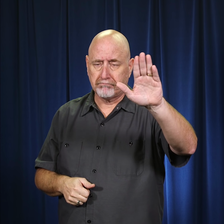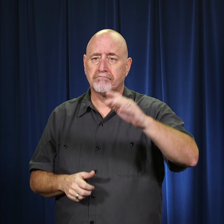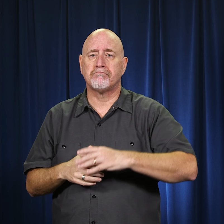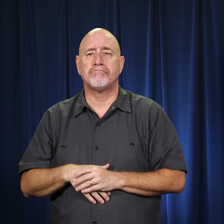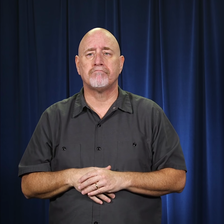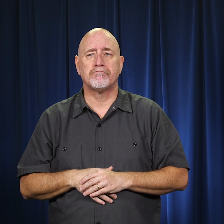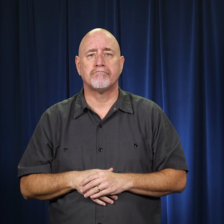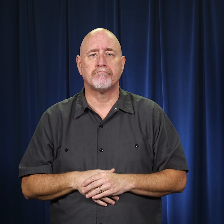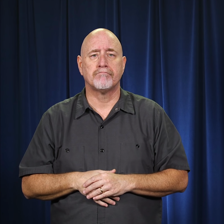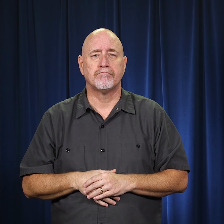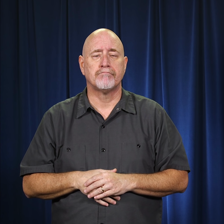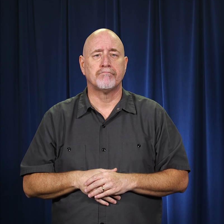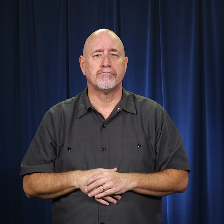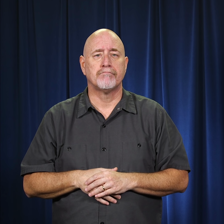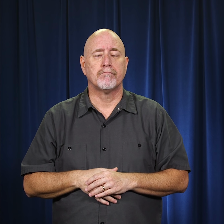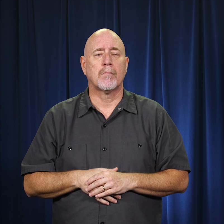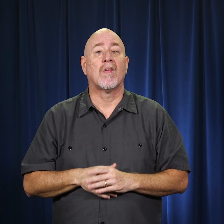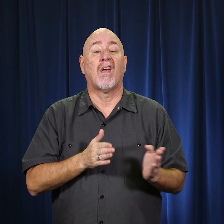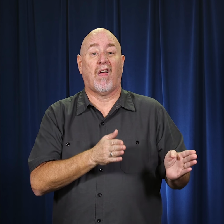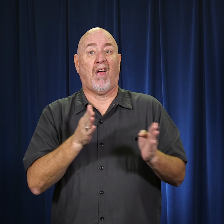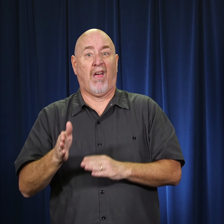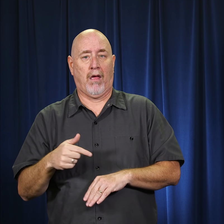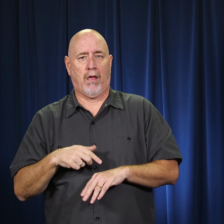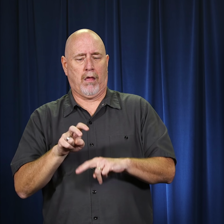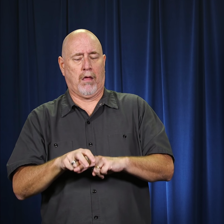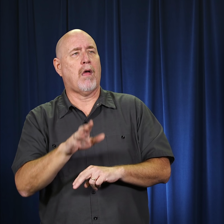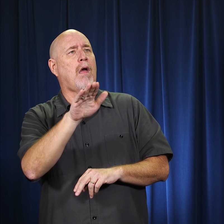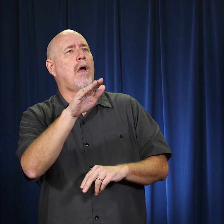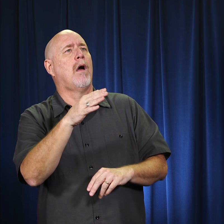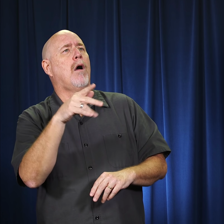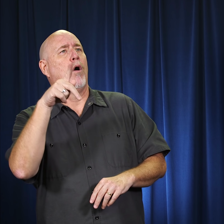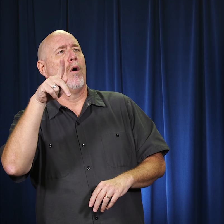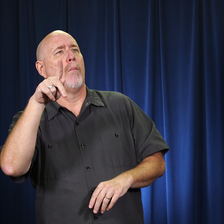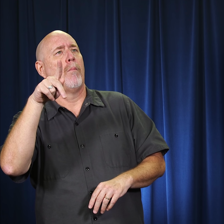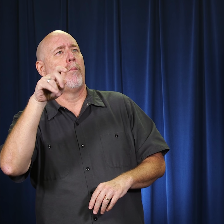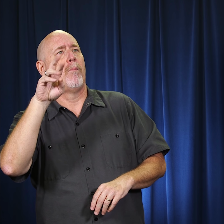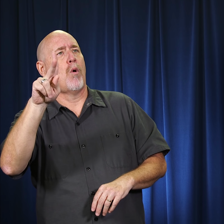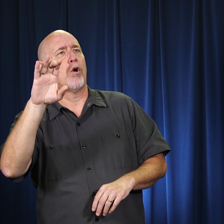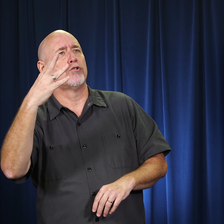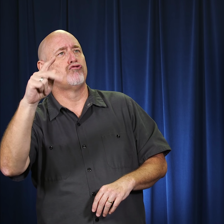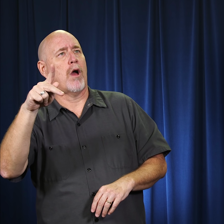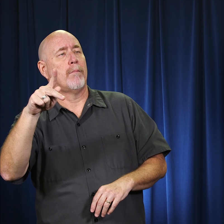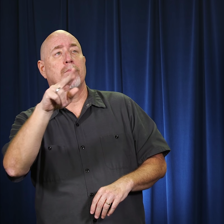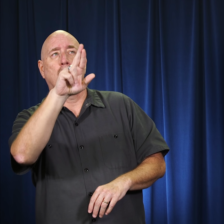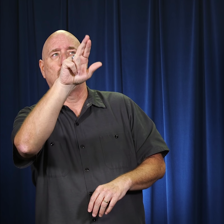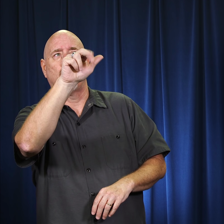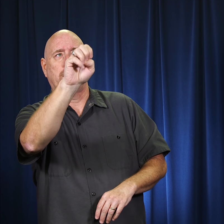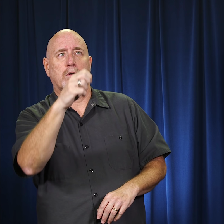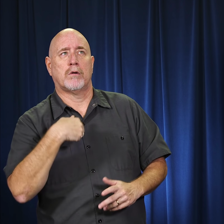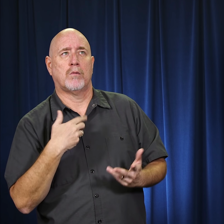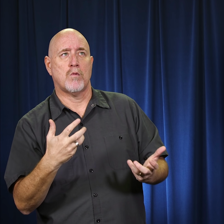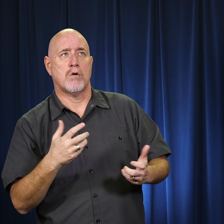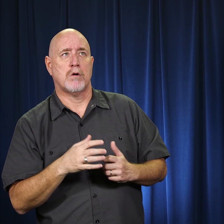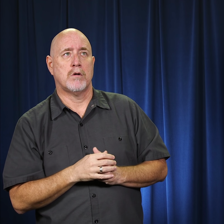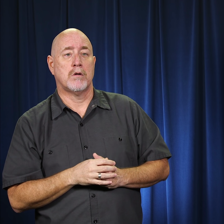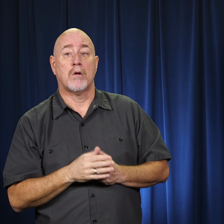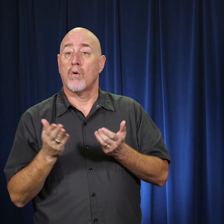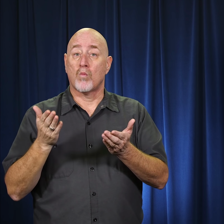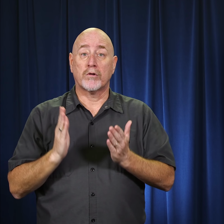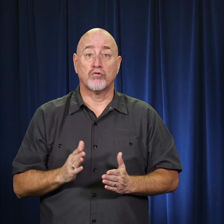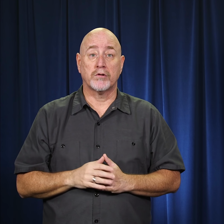on her ticket there and she'd turn it in. But then if you said, I'd like this pork chop and I'd like it cooked rare,